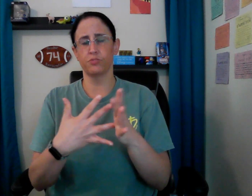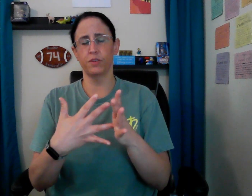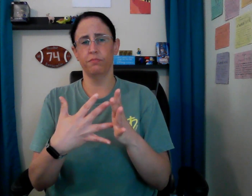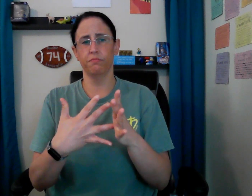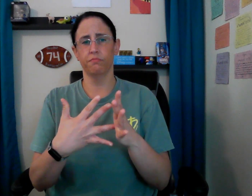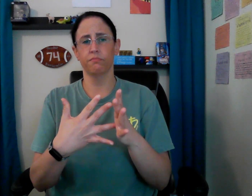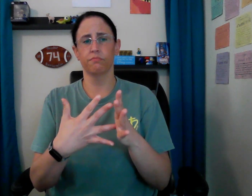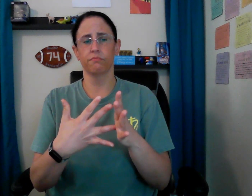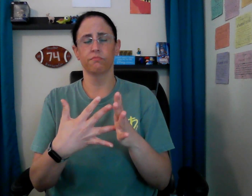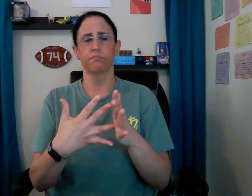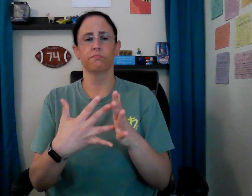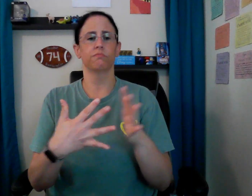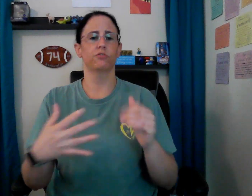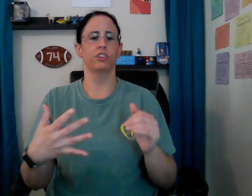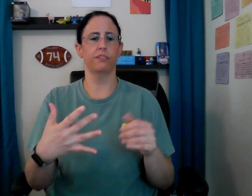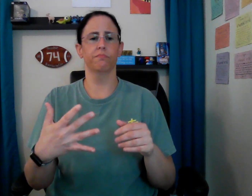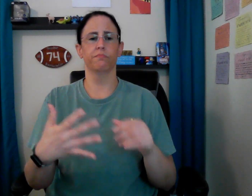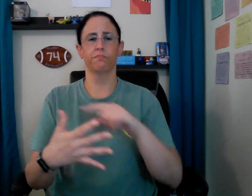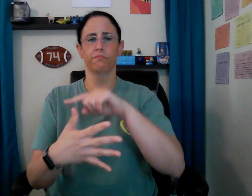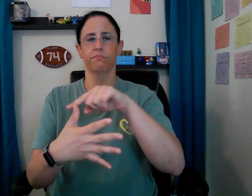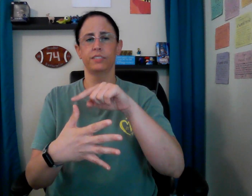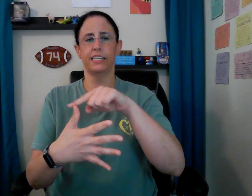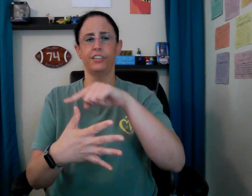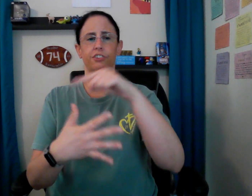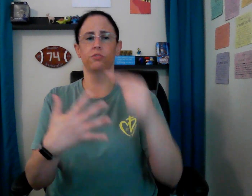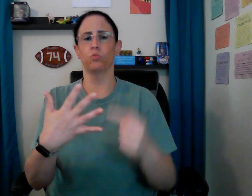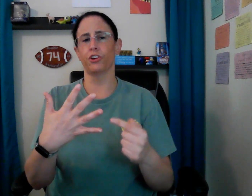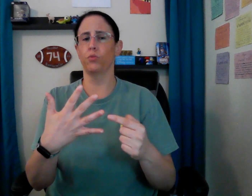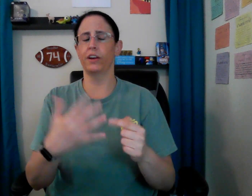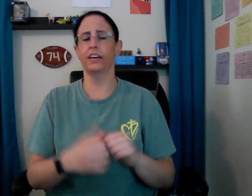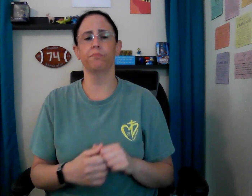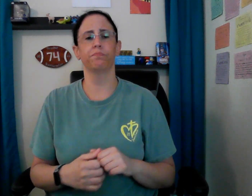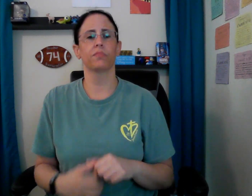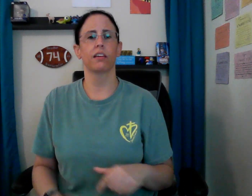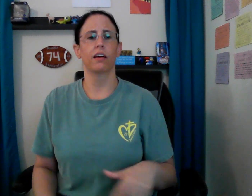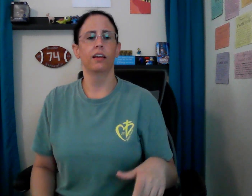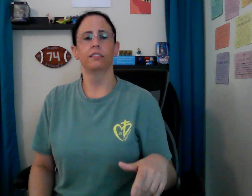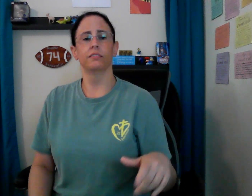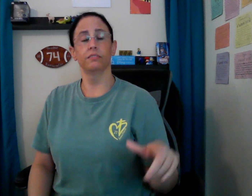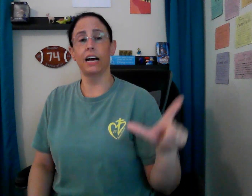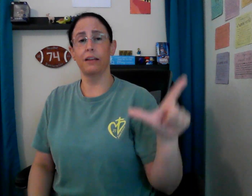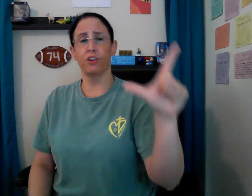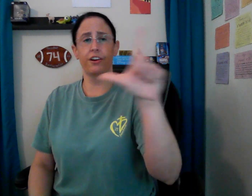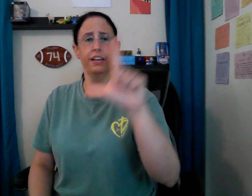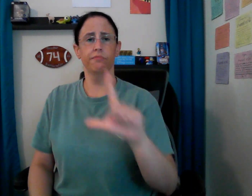freshman. Okay. Senior, work your way down. Library.